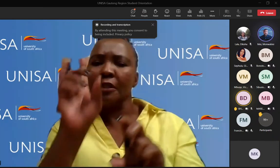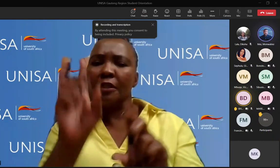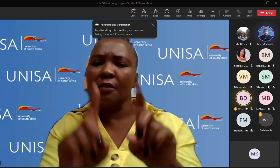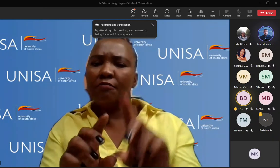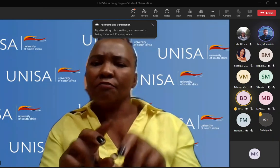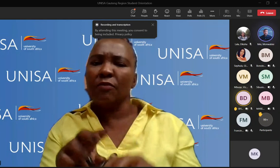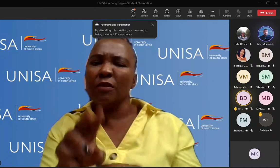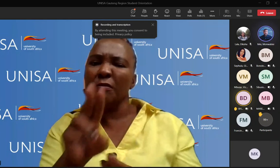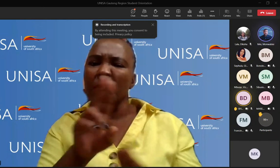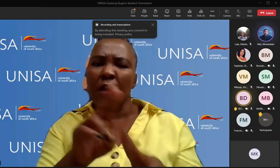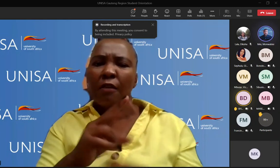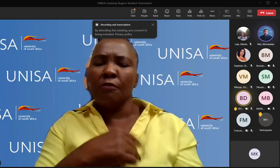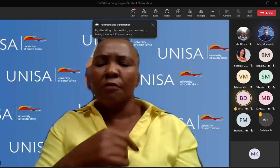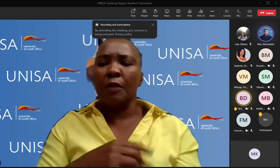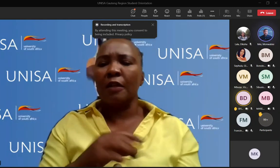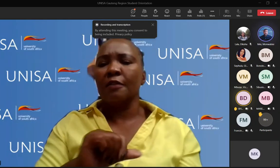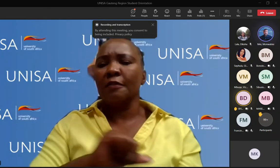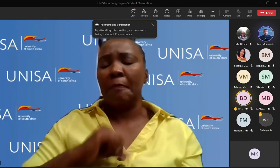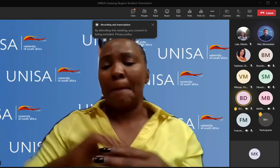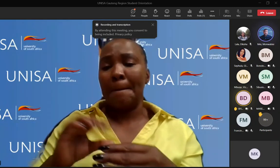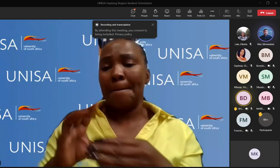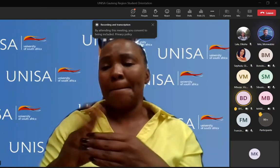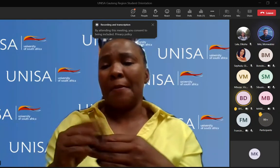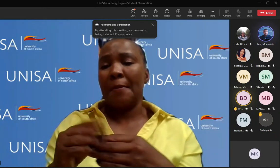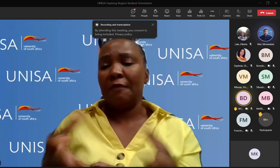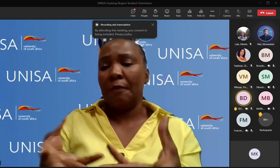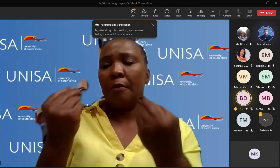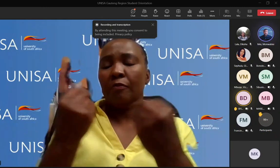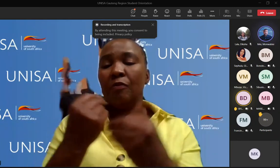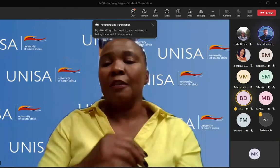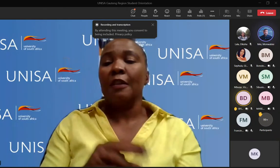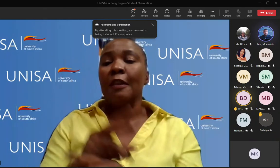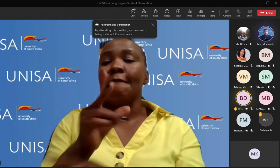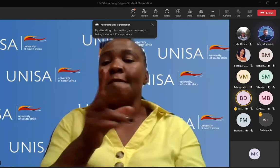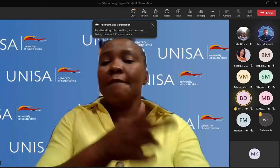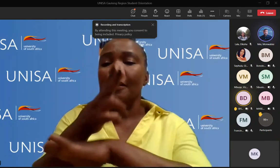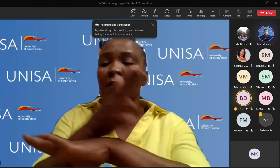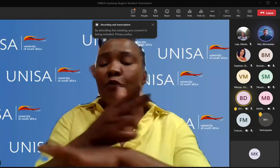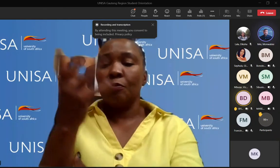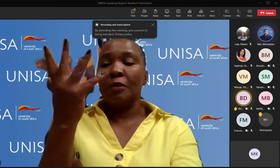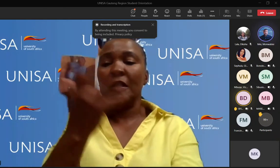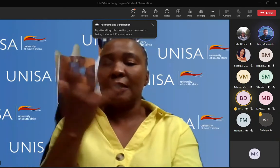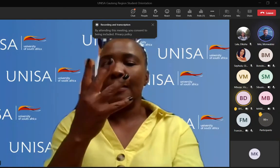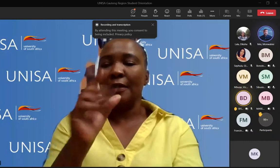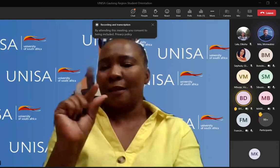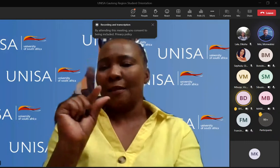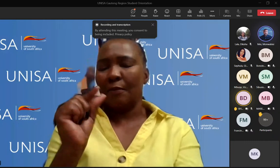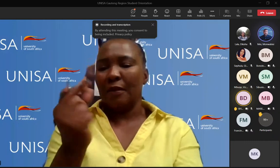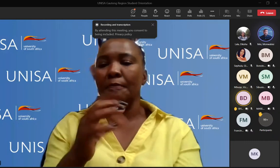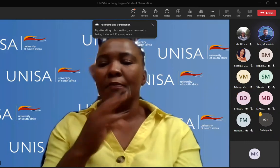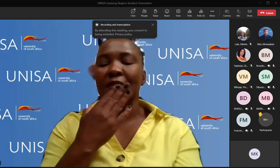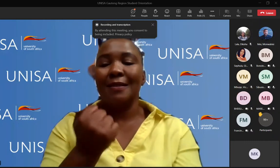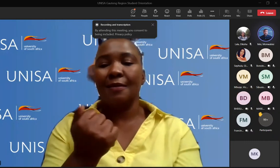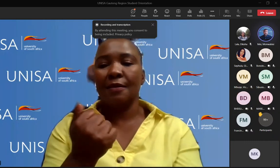colleagues if they have received the video presentation just a moment please thank you